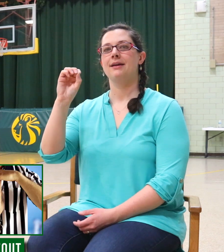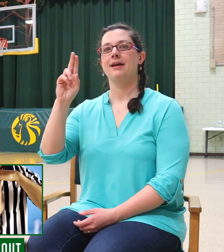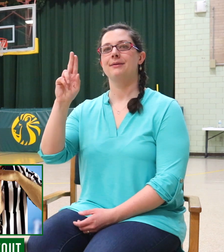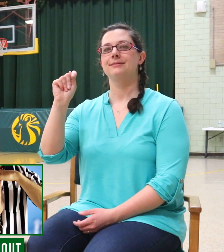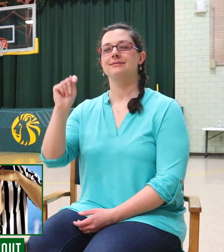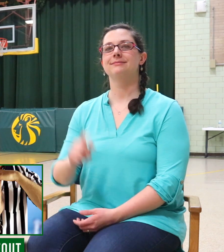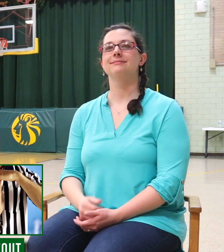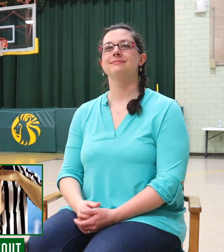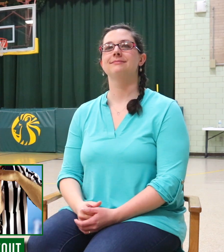Timeout.